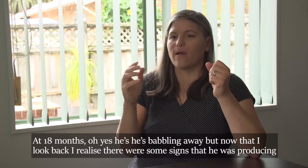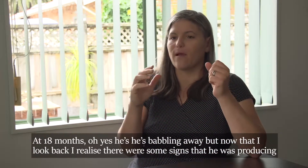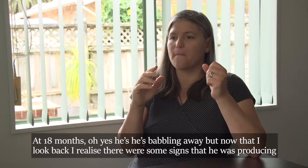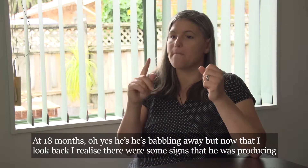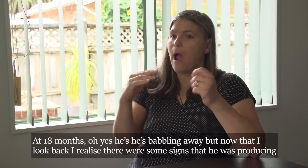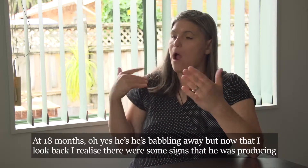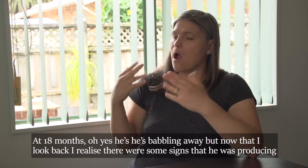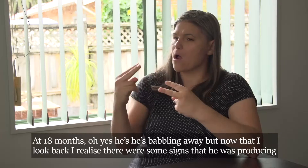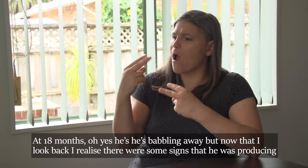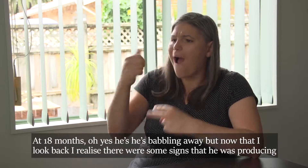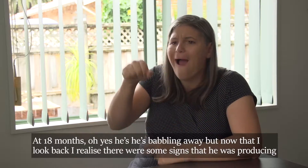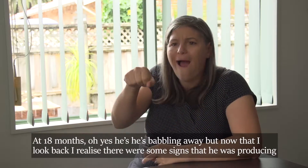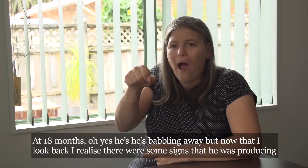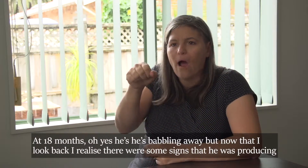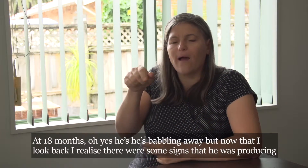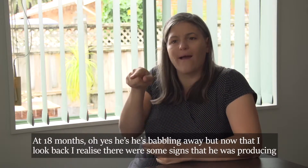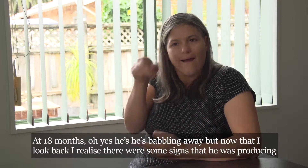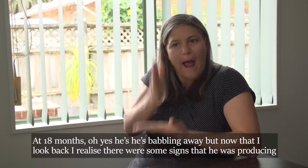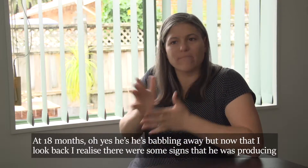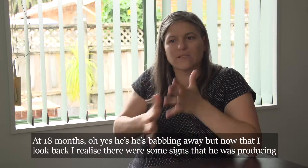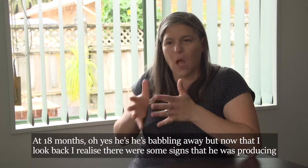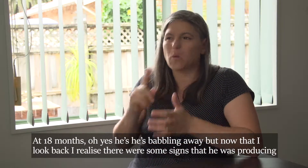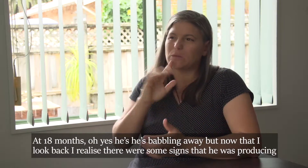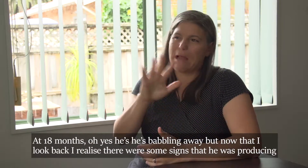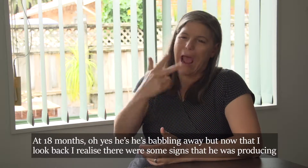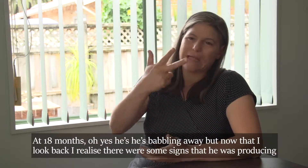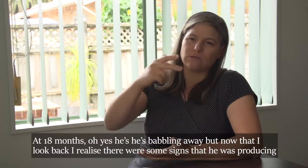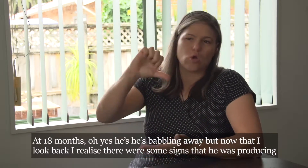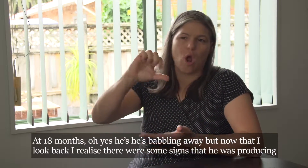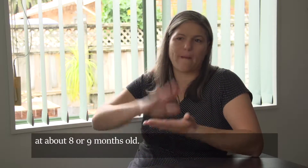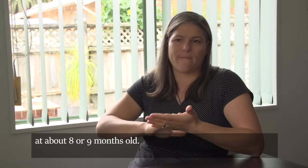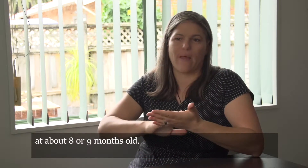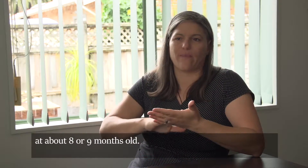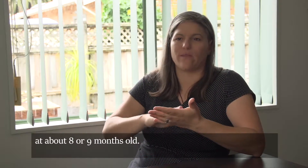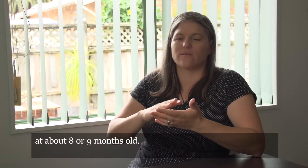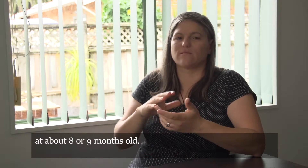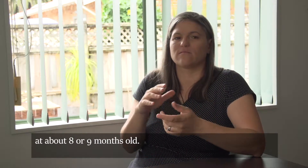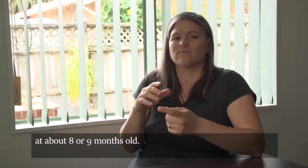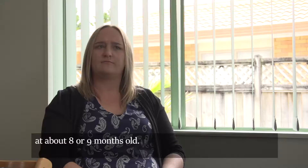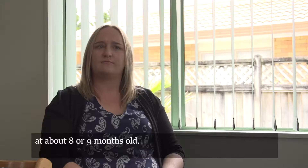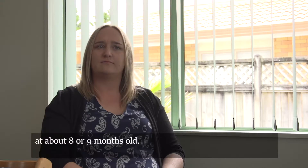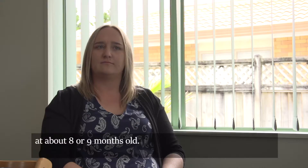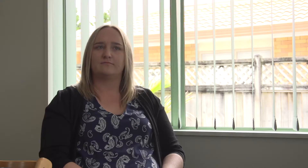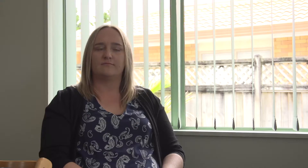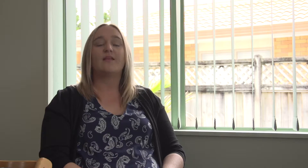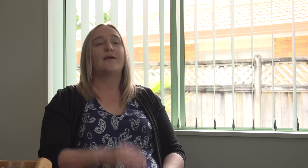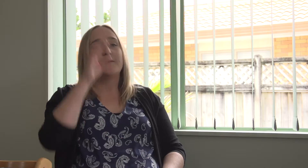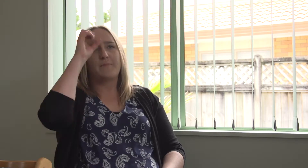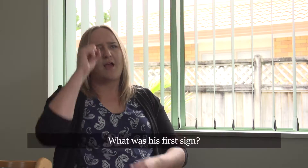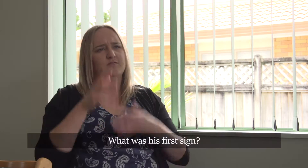look back, I realise there were some signs that he was producing at about 8 or 9 months old. What